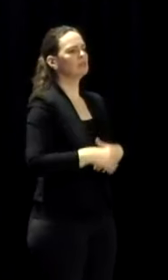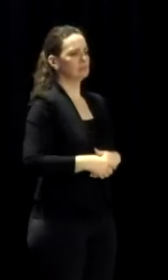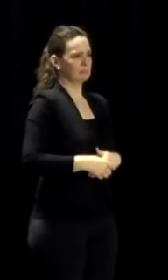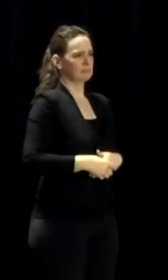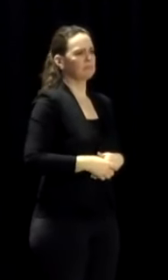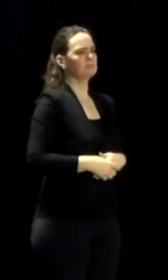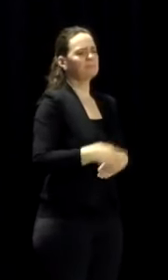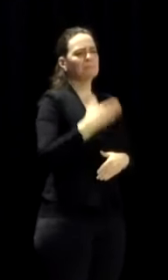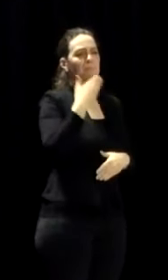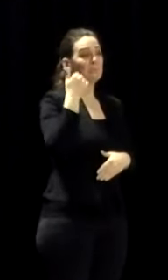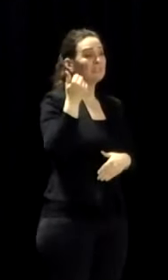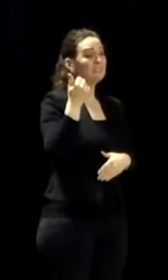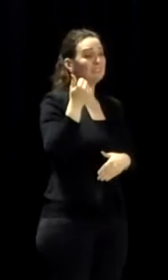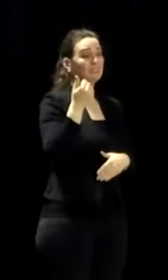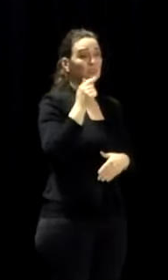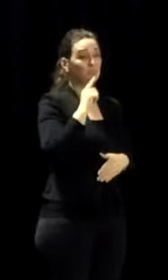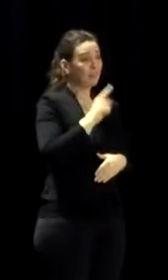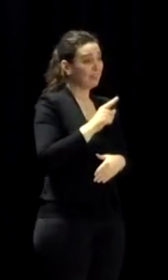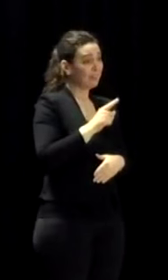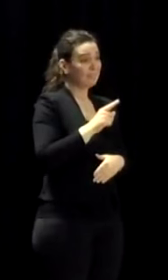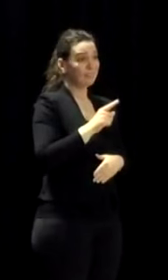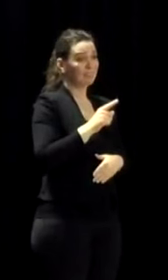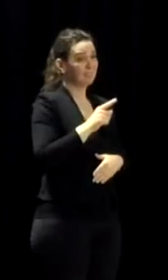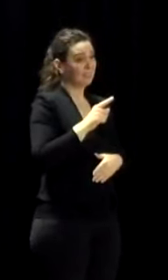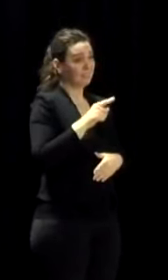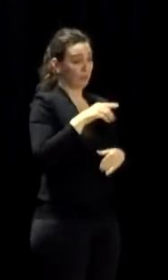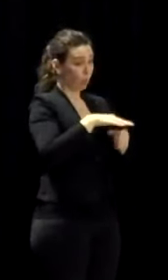things. Very lucky to have them.